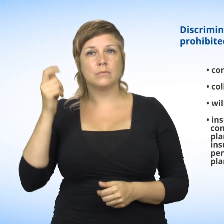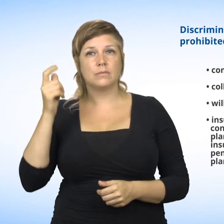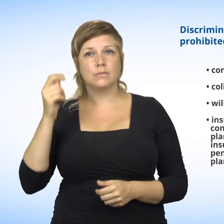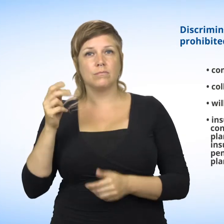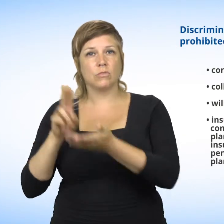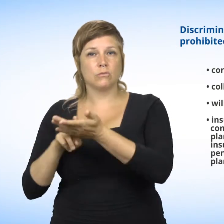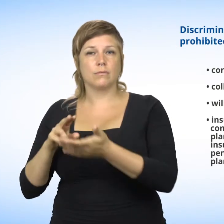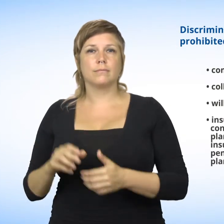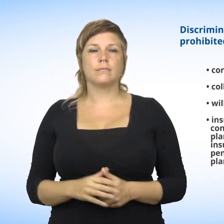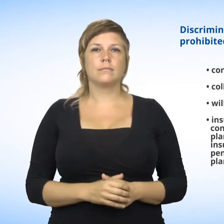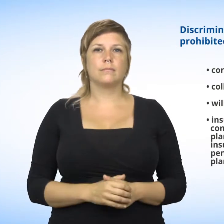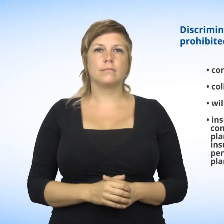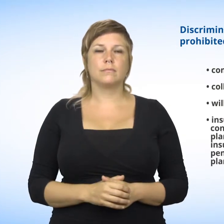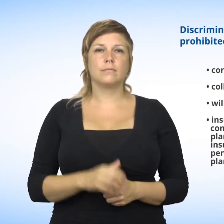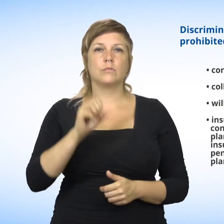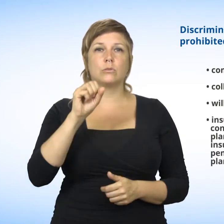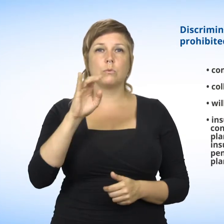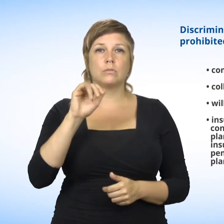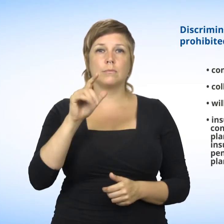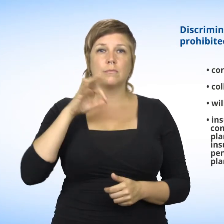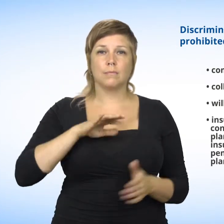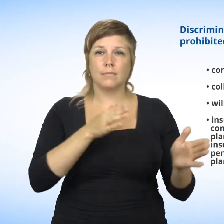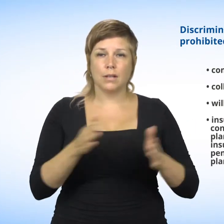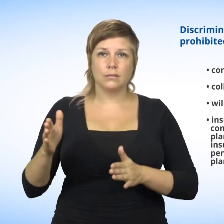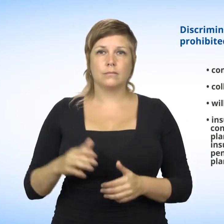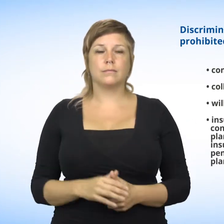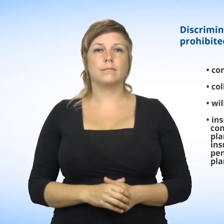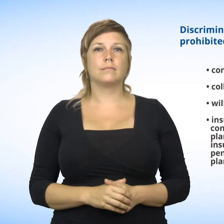insurance or pension contracts, social benefits plans,